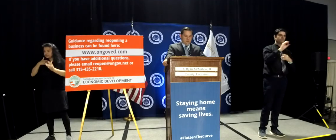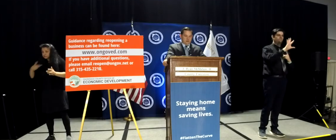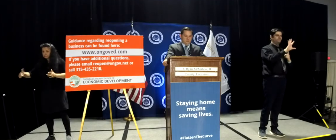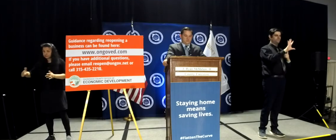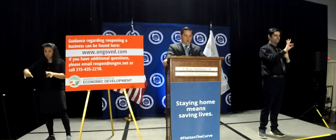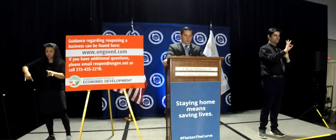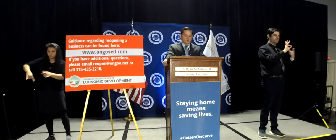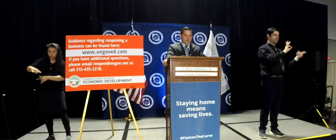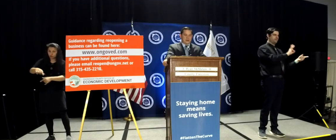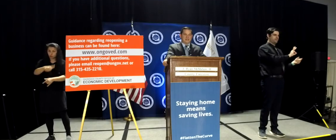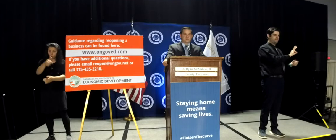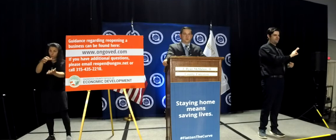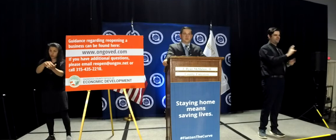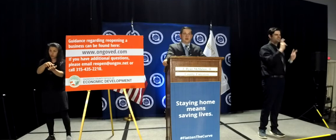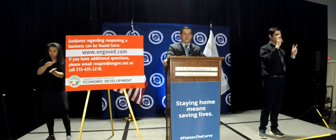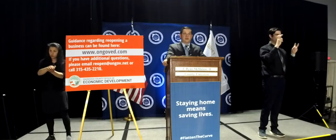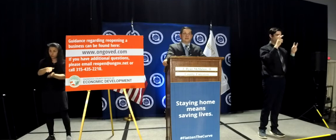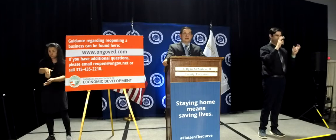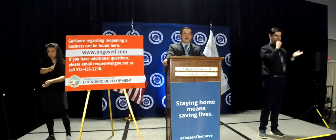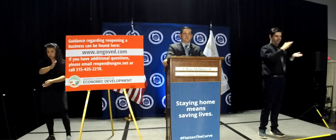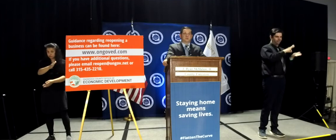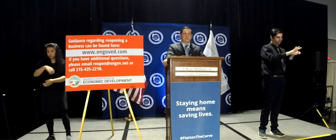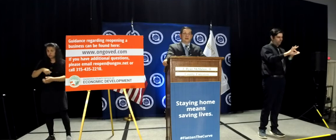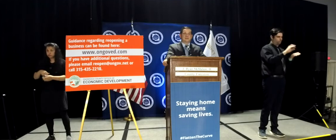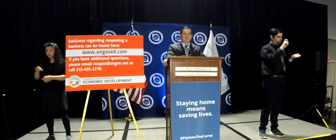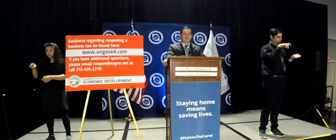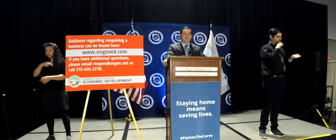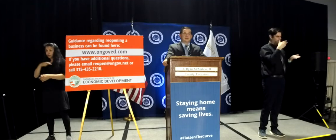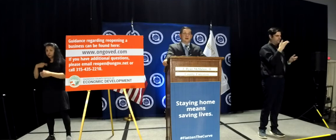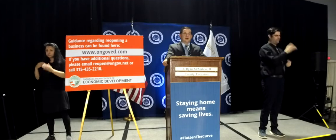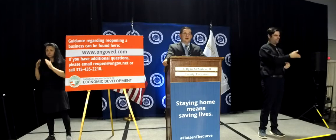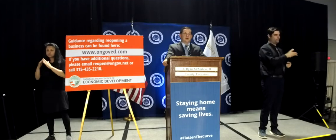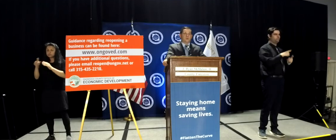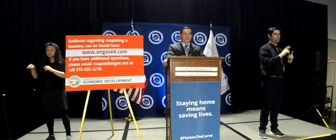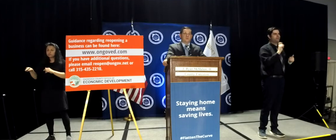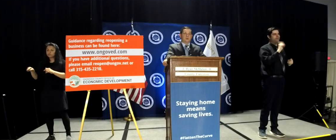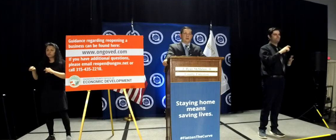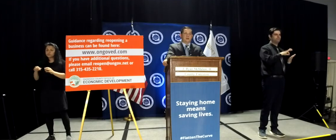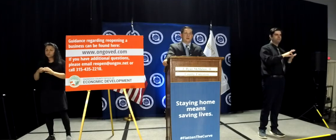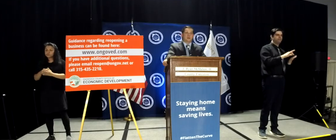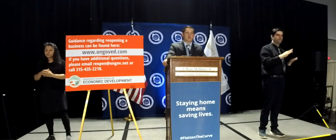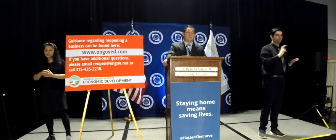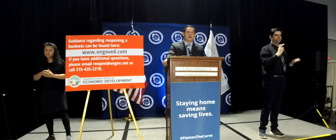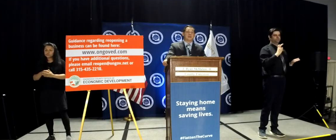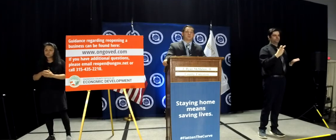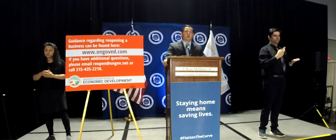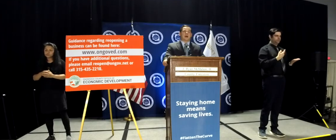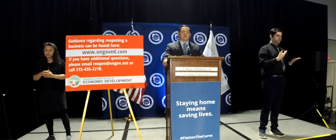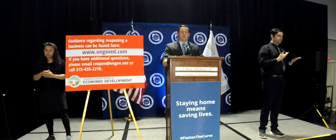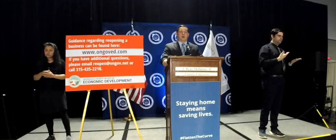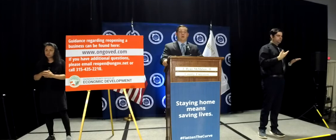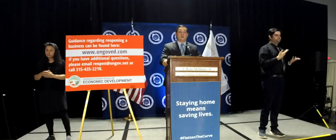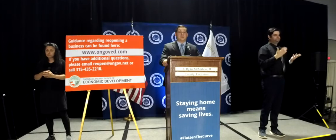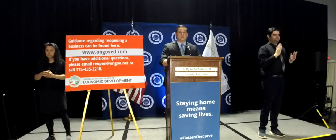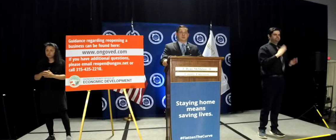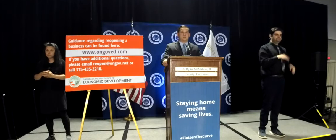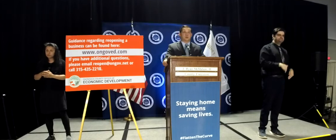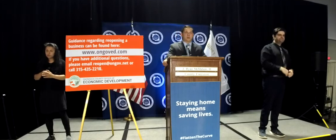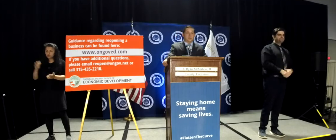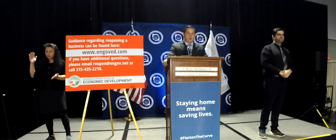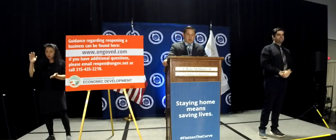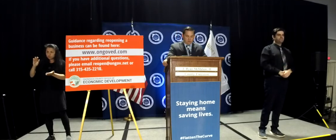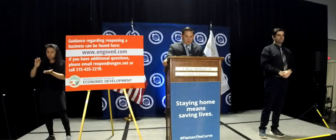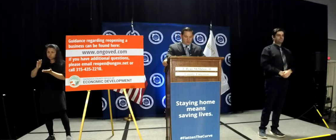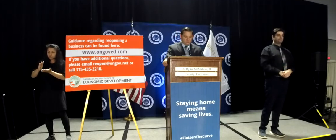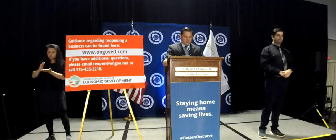the folks in the hospitals now that need the hospital beds, we have made tremendous progress as a